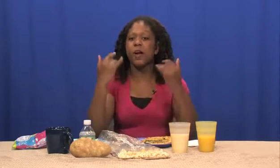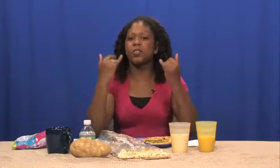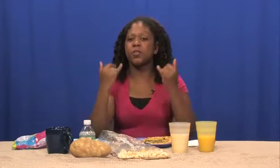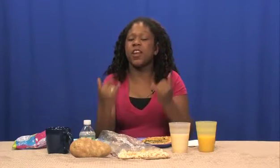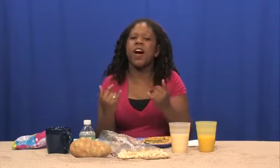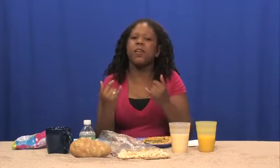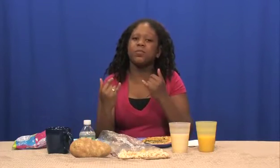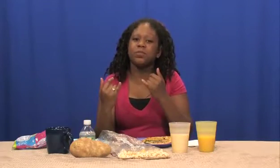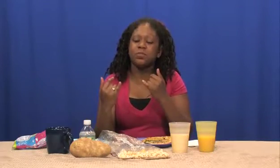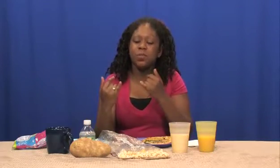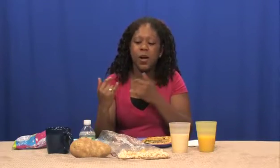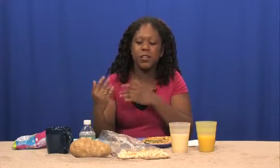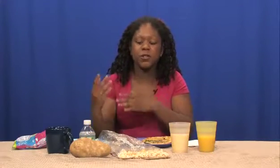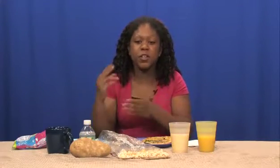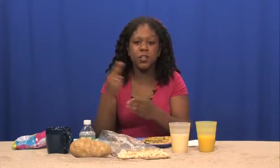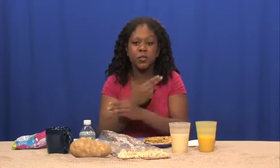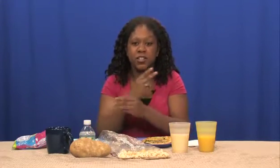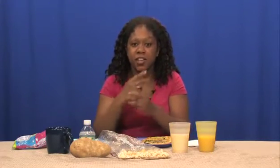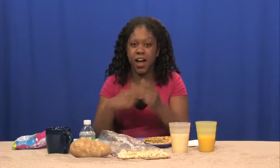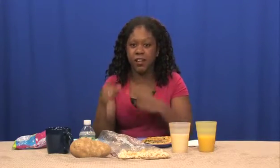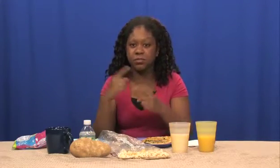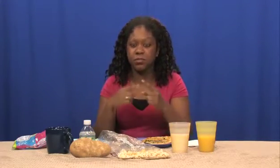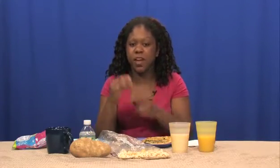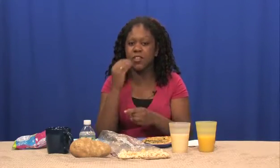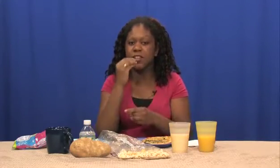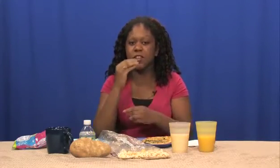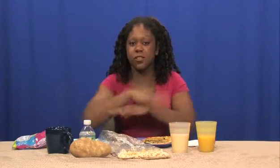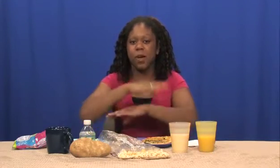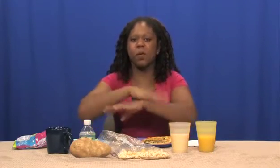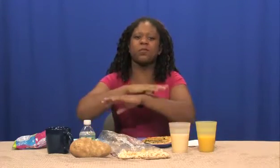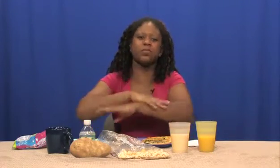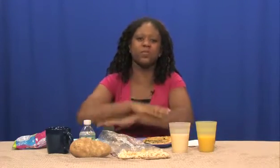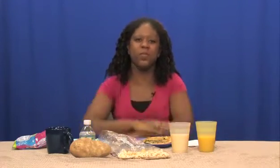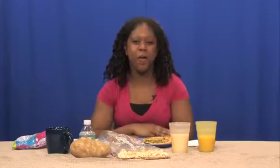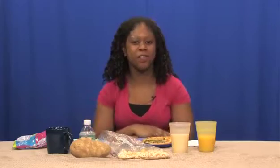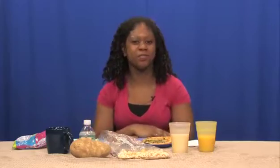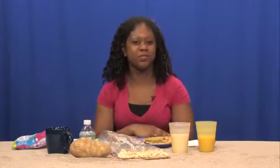So now, you can use sign at the dinner table.